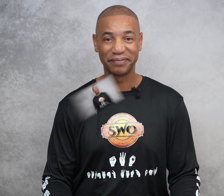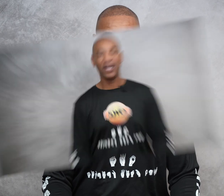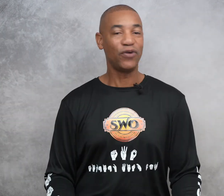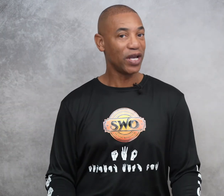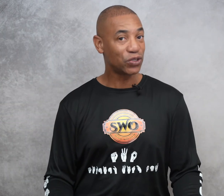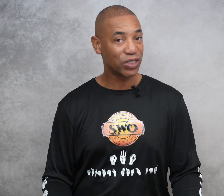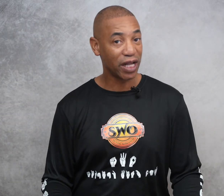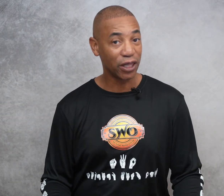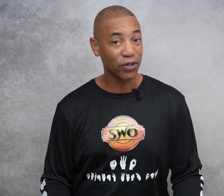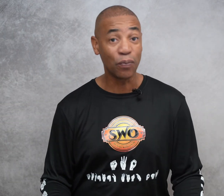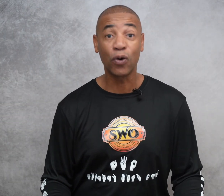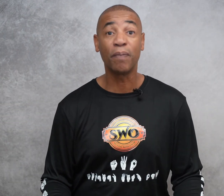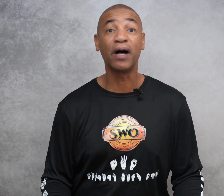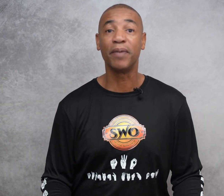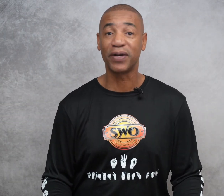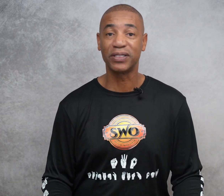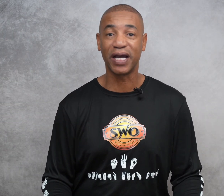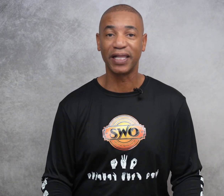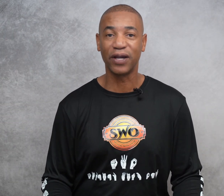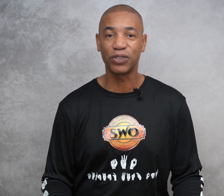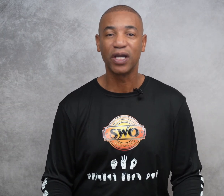If you're interested in learning more about American Sign Language,